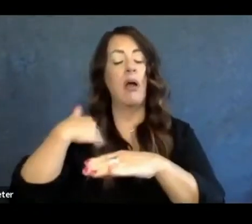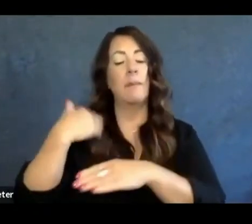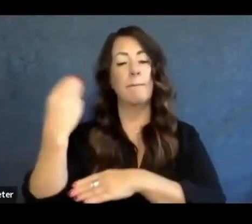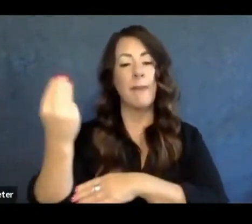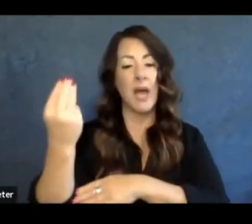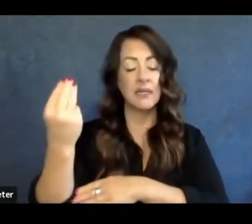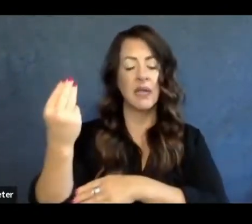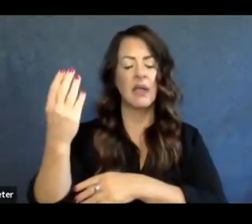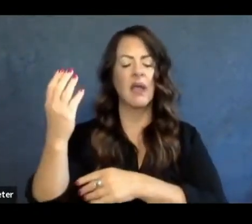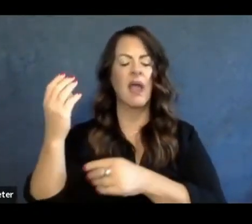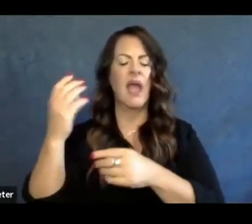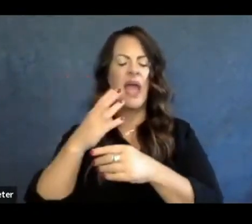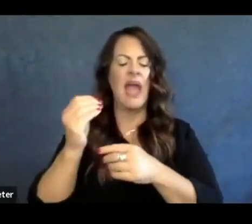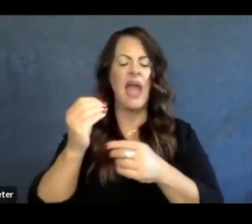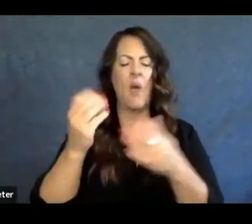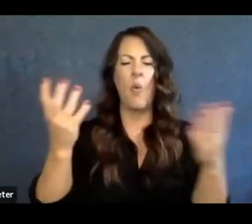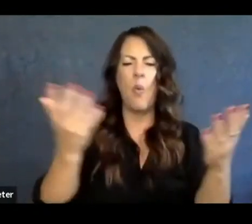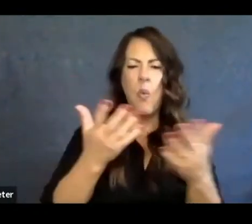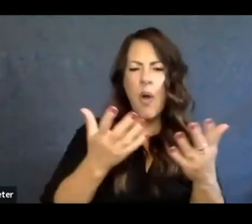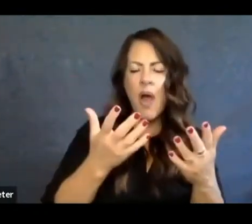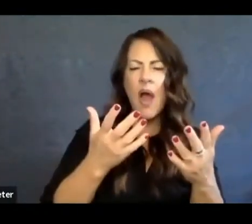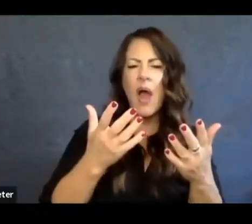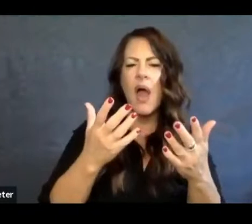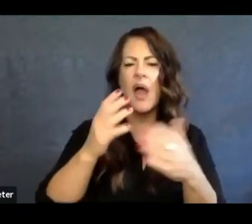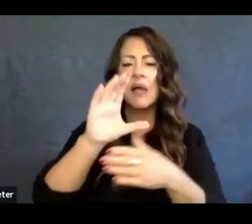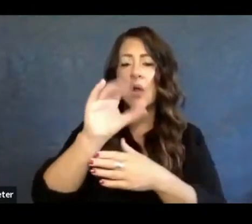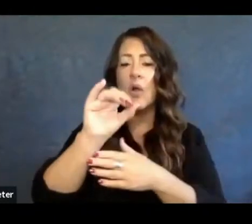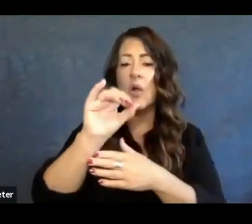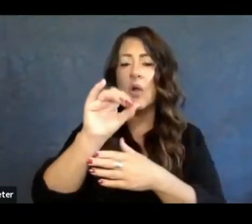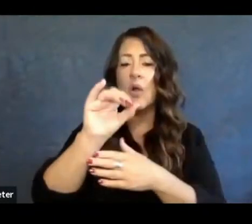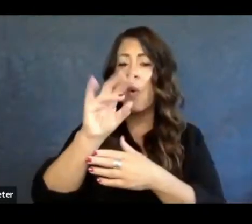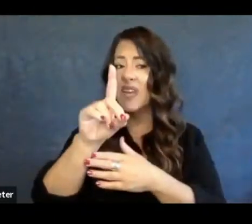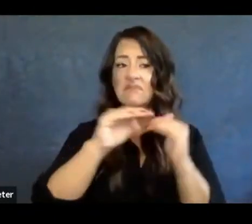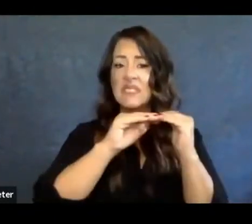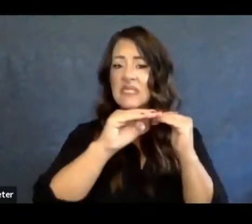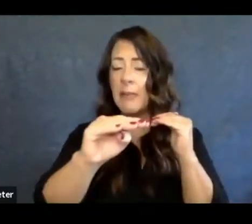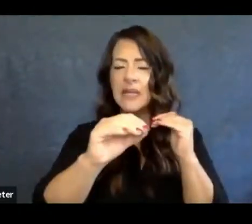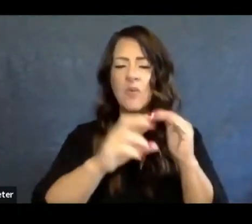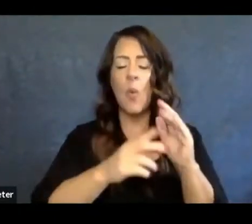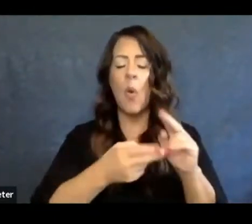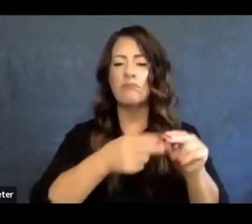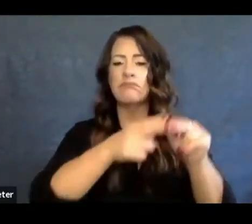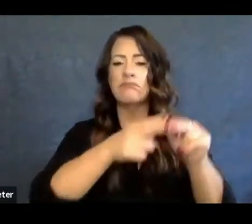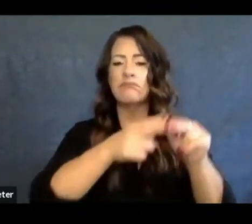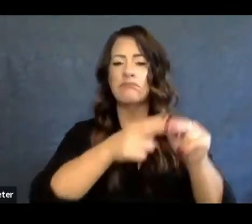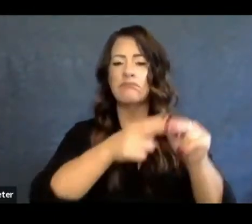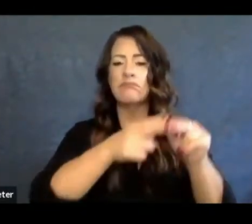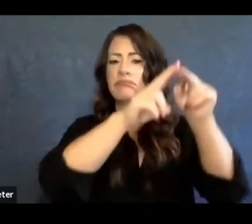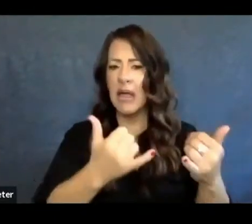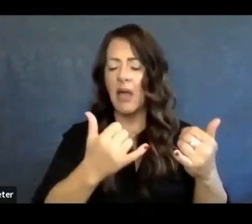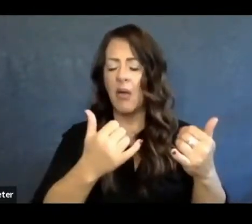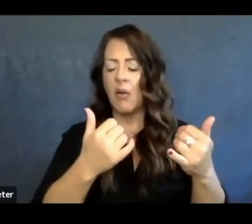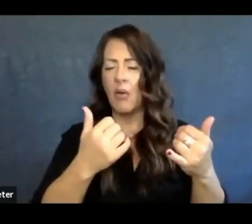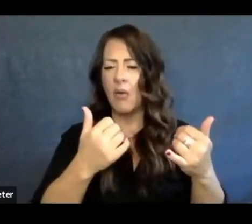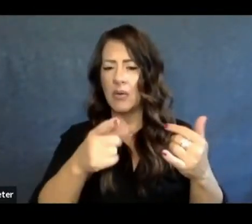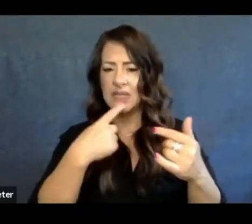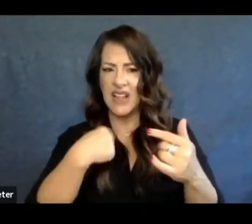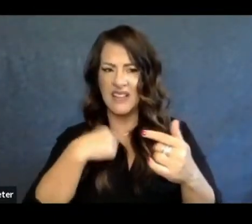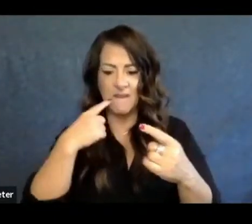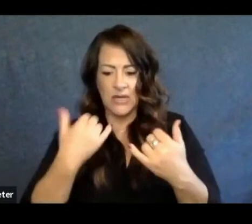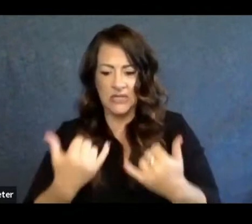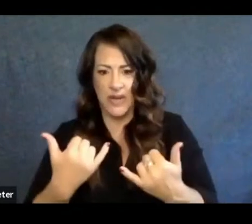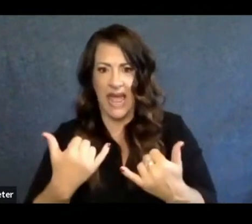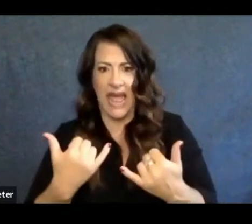think the COVID situation has stabilized, is declining, or otherwise, given what you know right now? Sure, all three